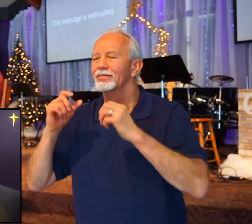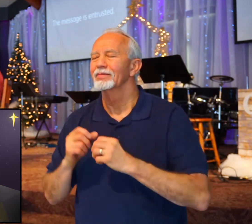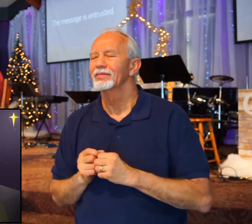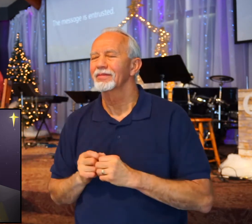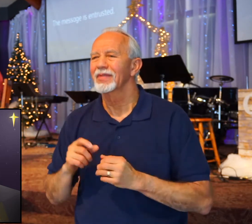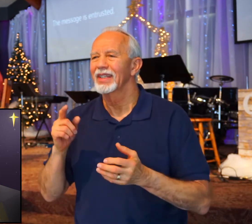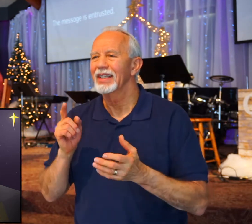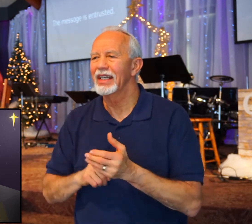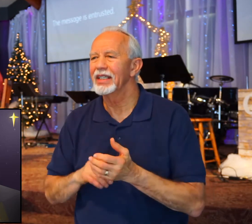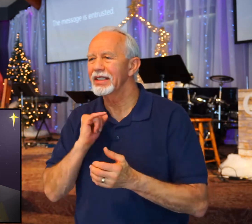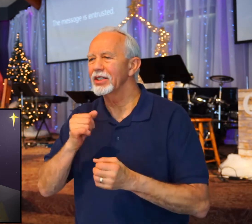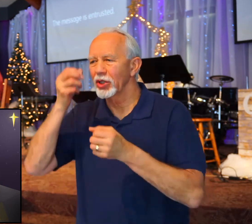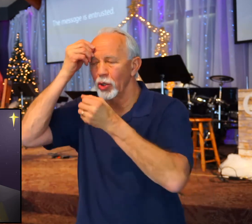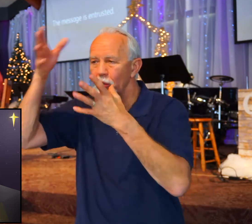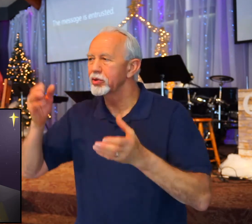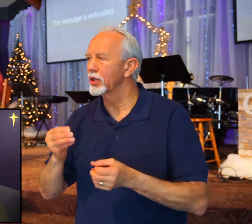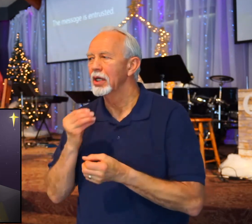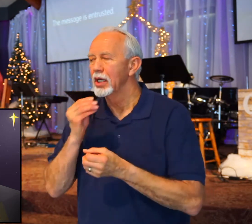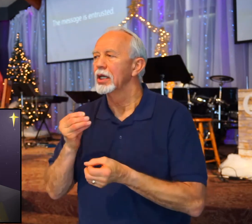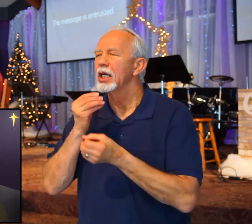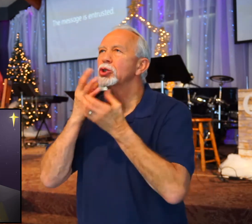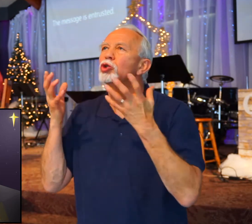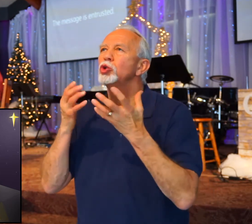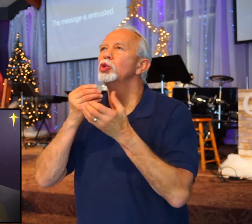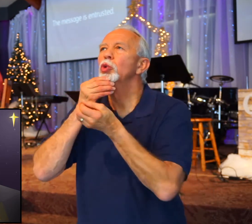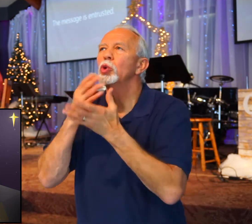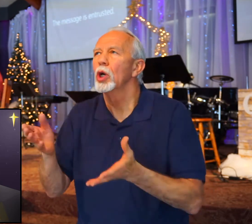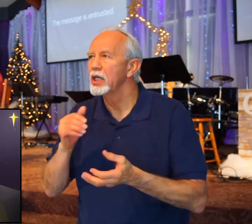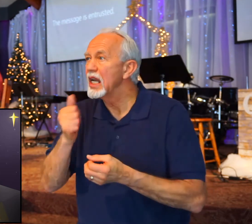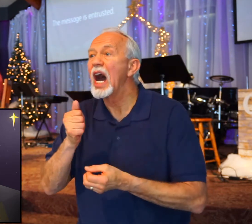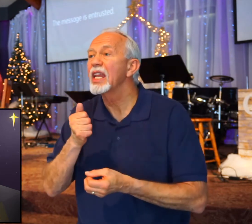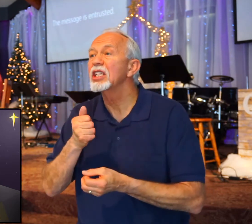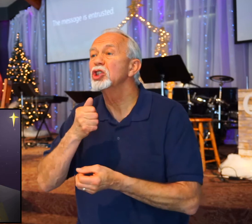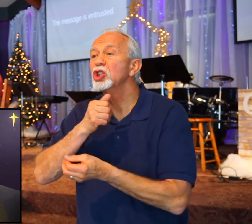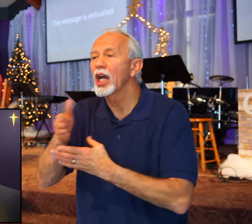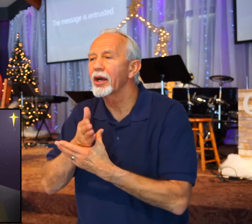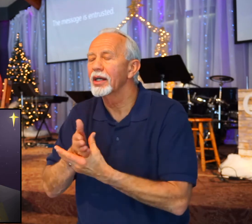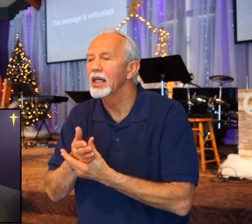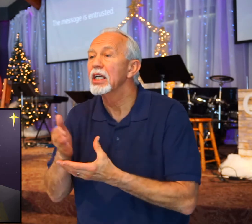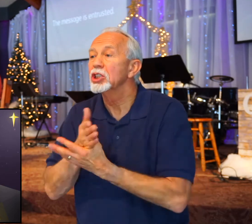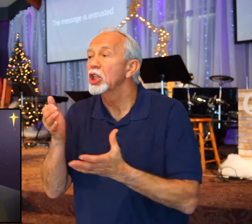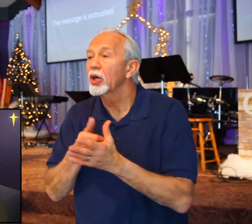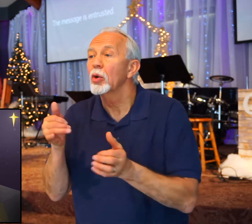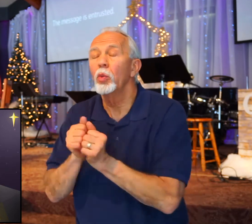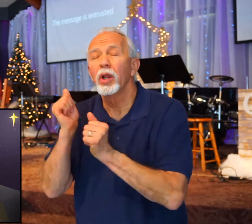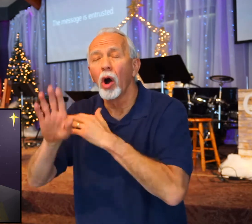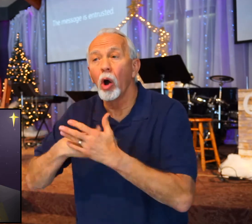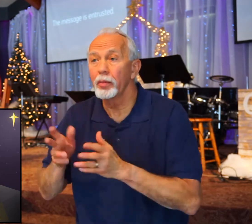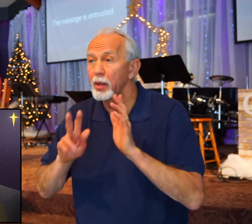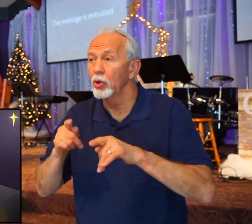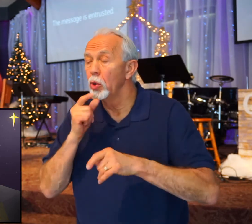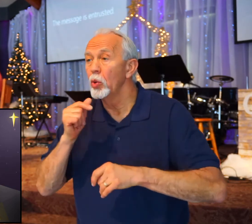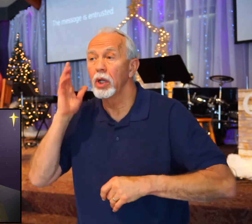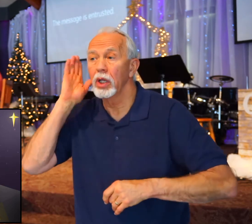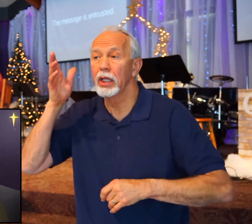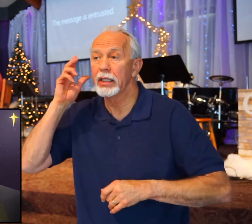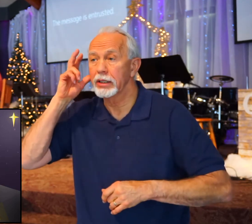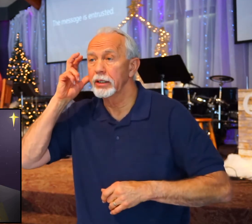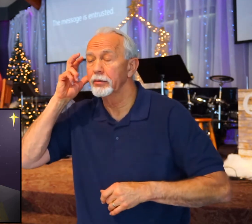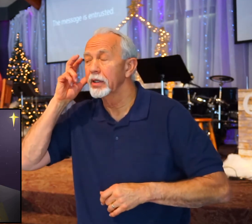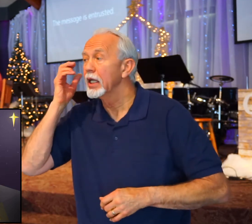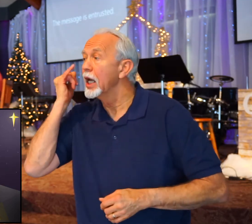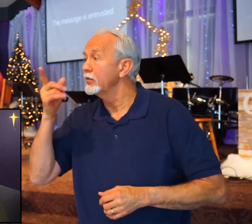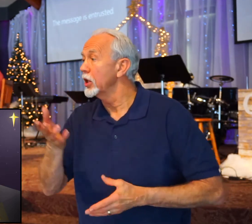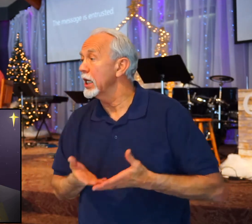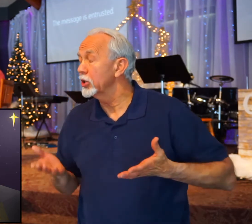This is news that's too good not to share. Share it with all who will listen. If you're here